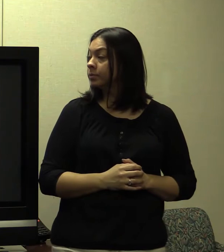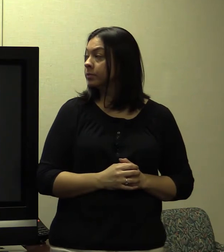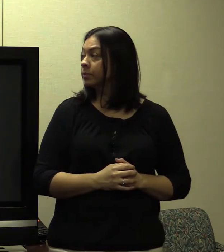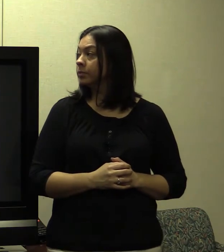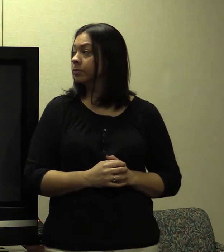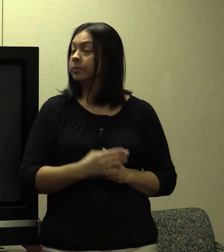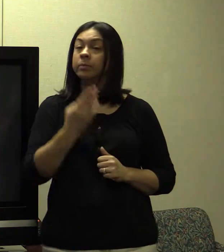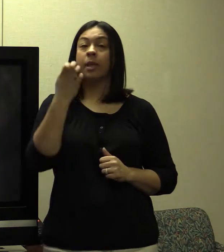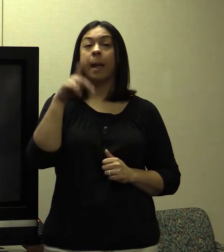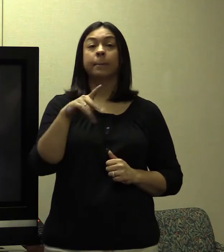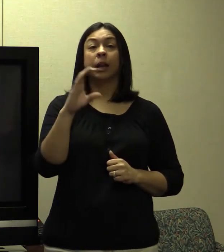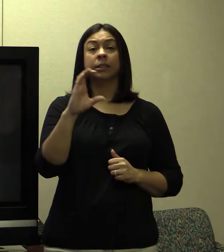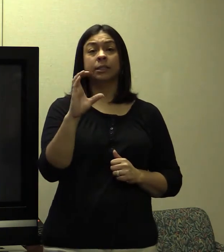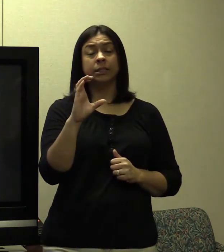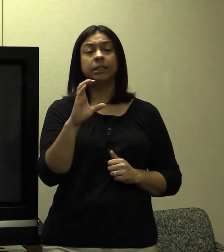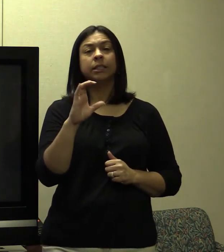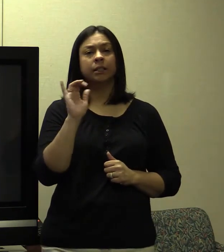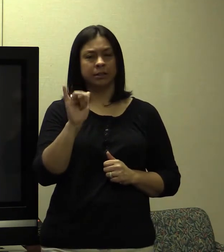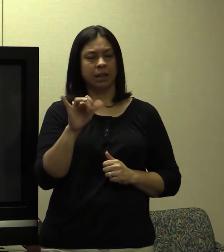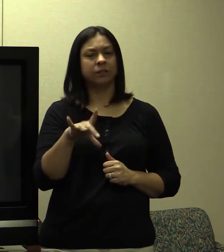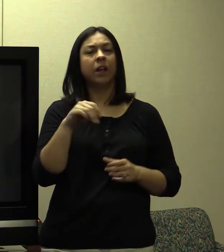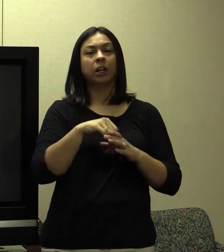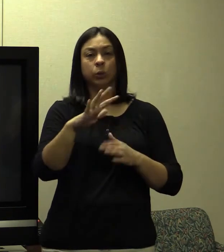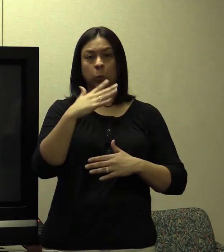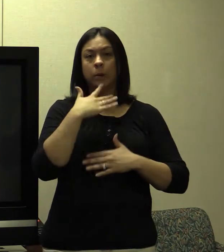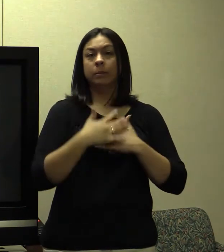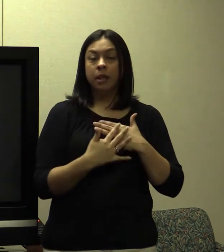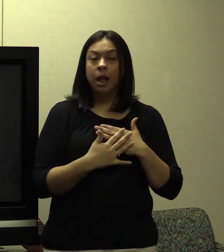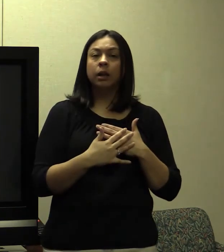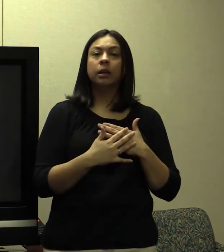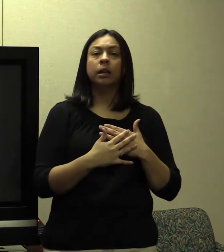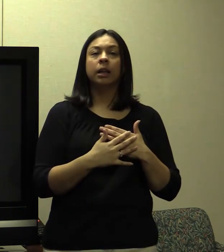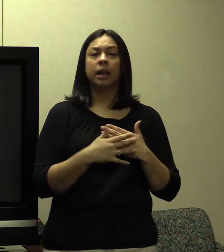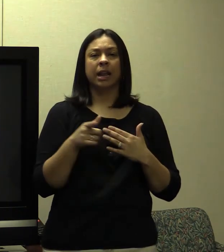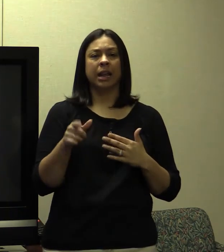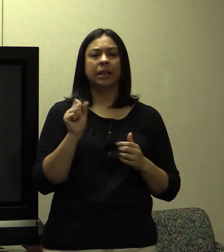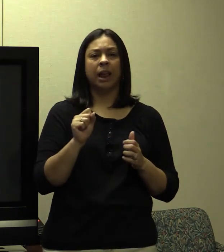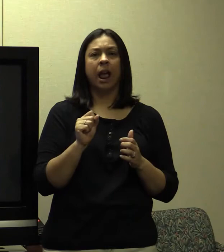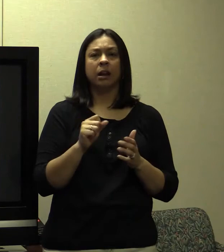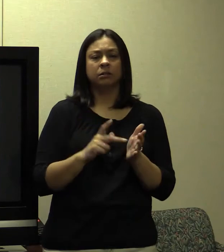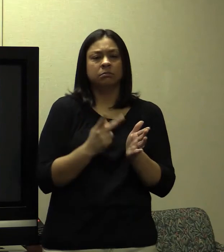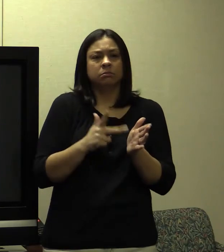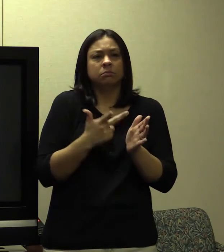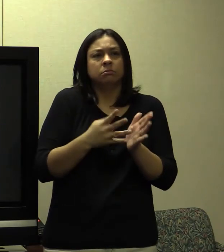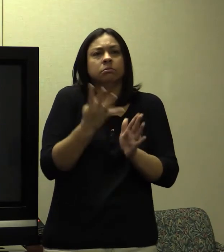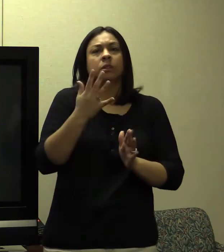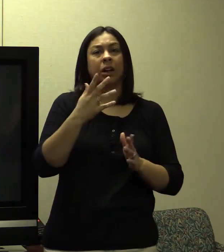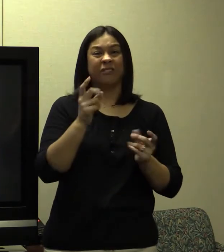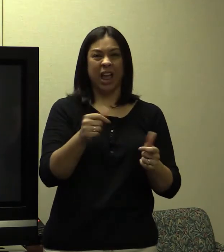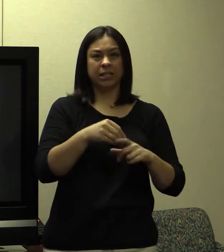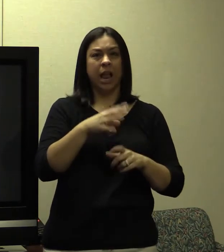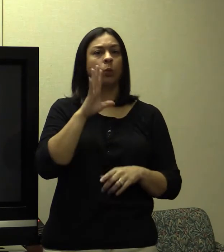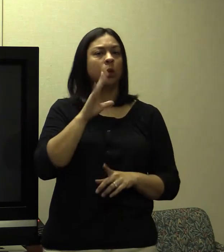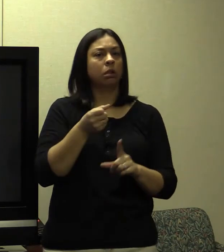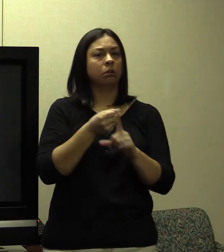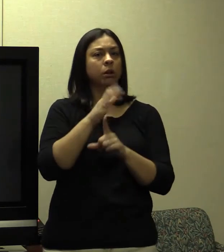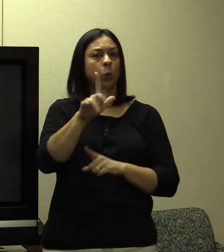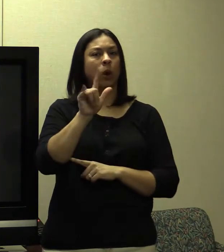Hepatitis C is also found in the blood. It multiplies quickly, and it infects the liver. And you can see here how